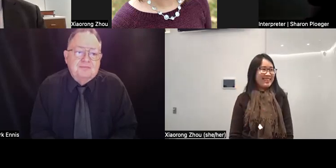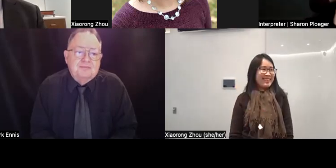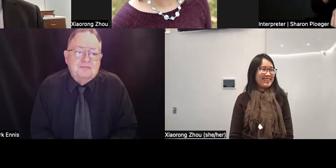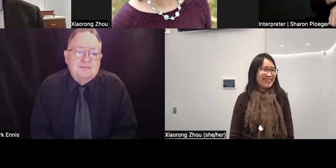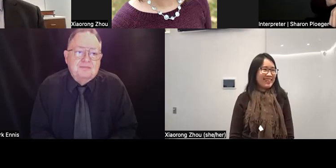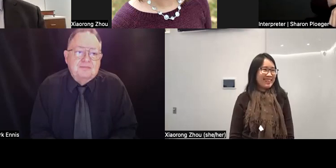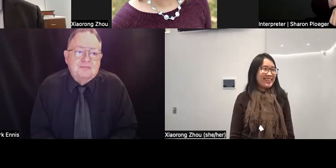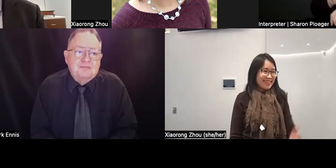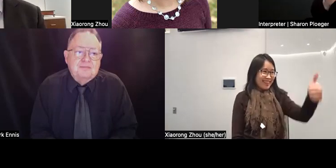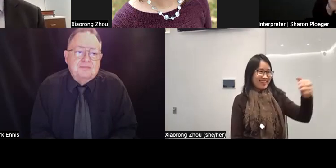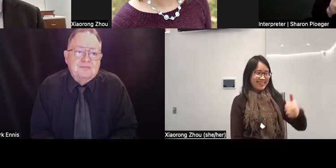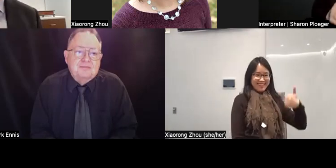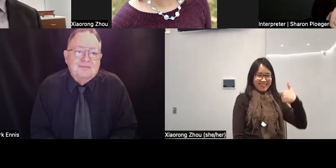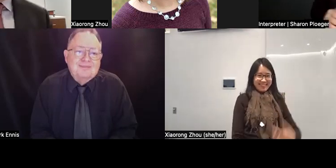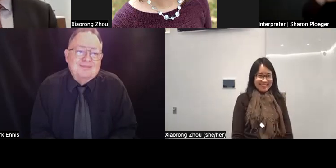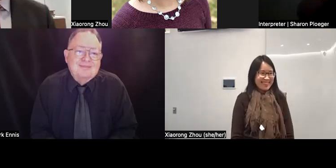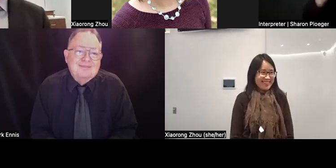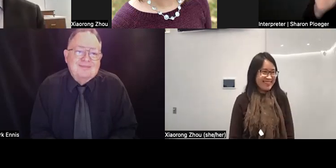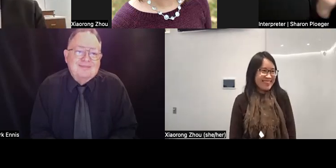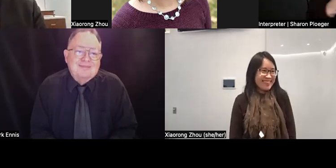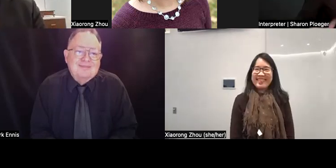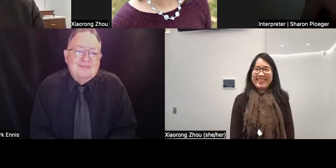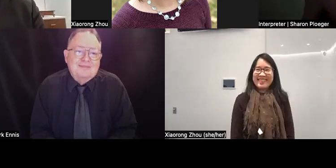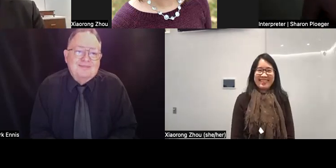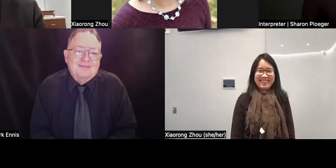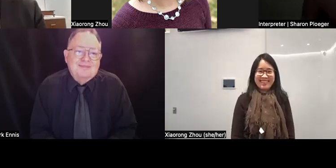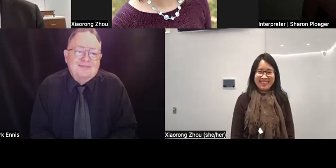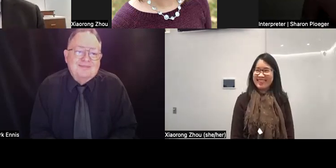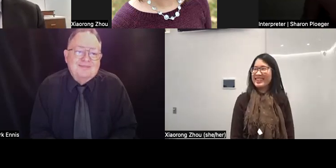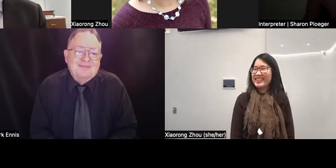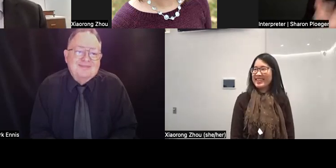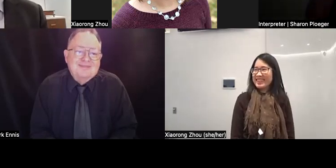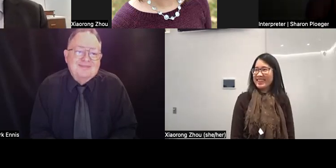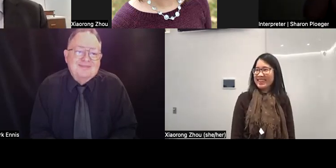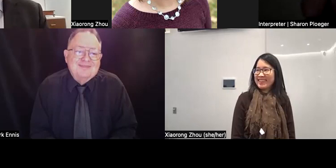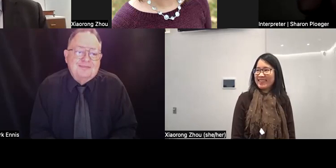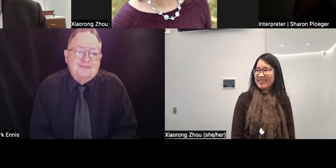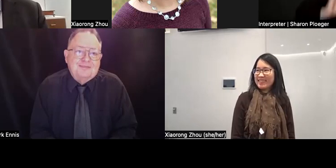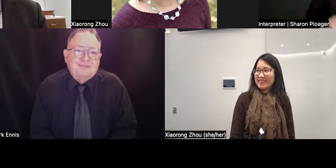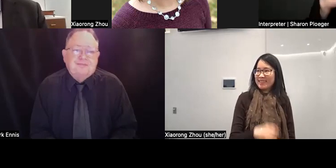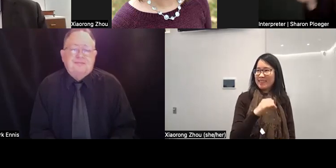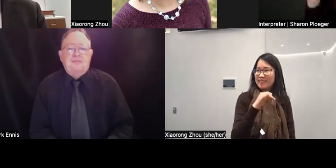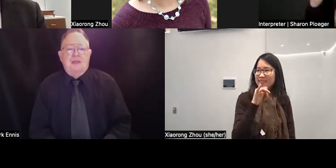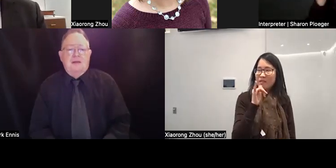Should I ask my question again? Yeah. Okay, perfect. Ask the question again. Perfect, thank you.